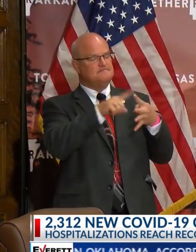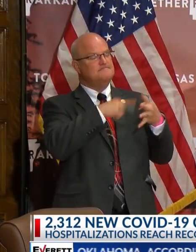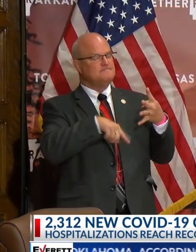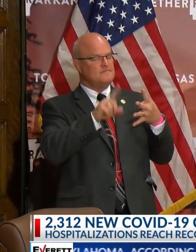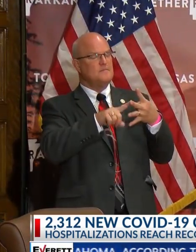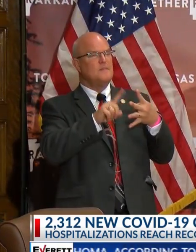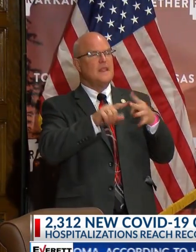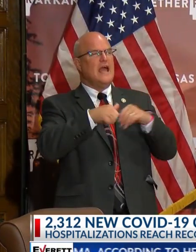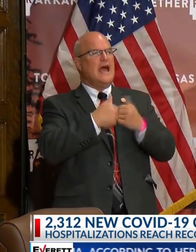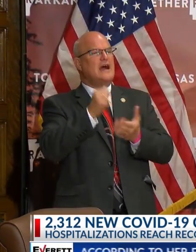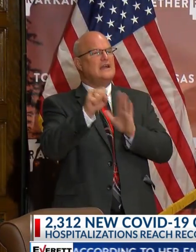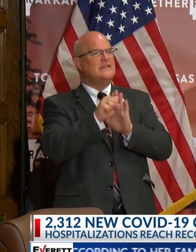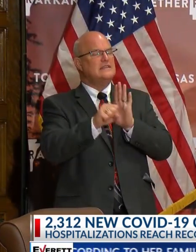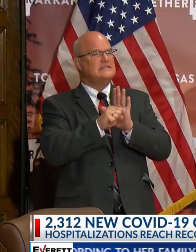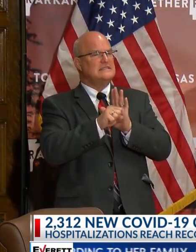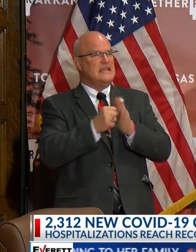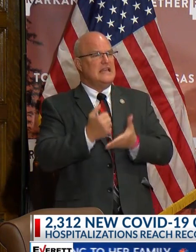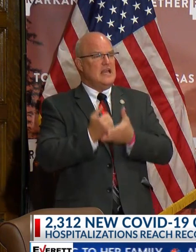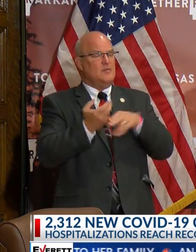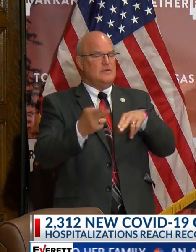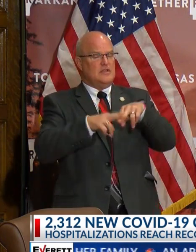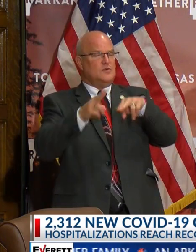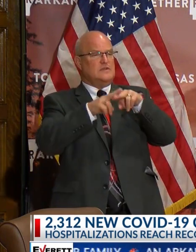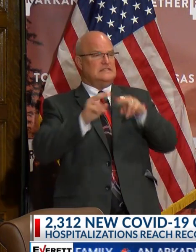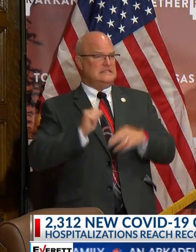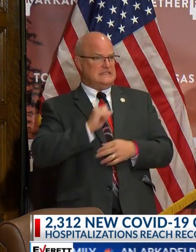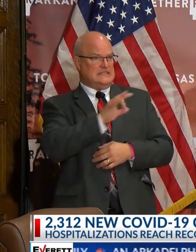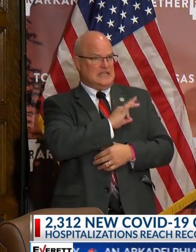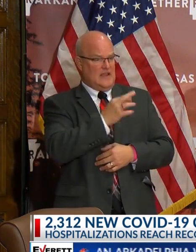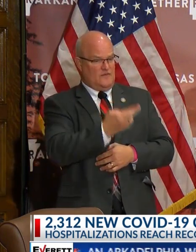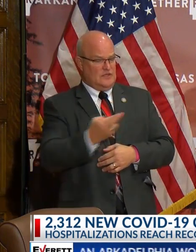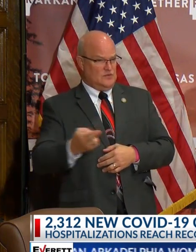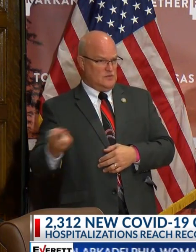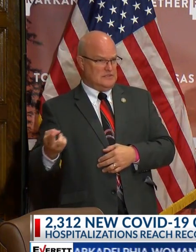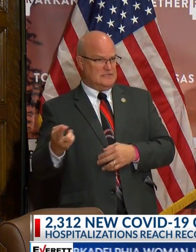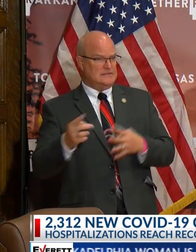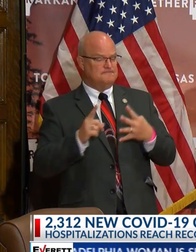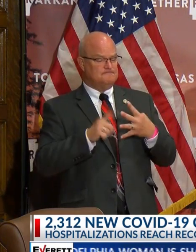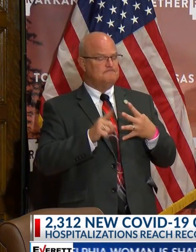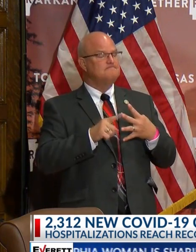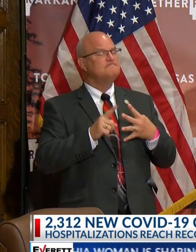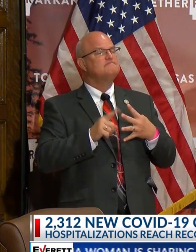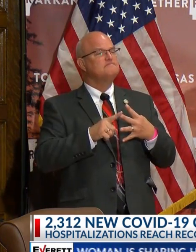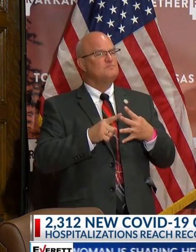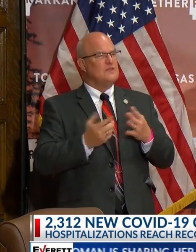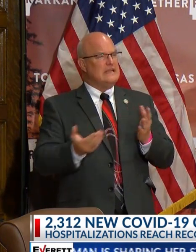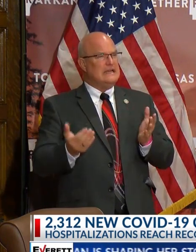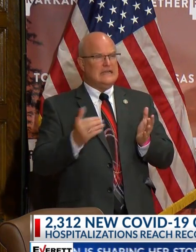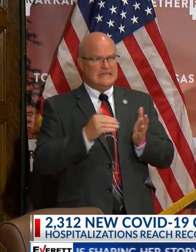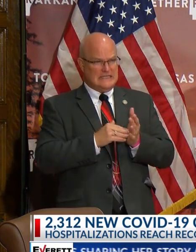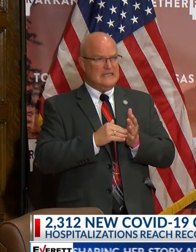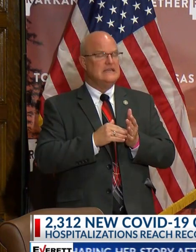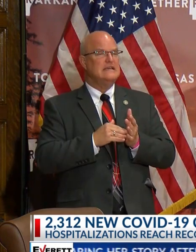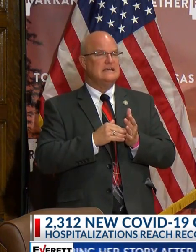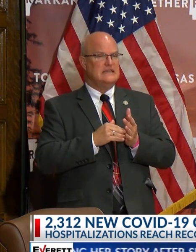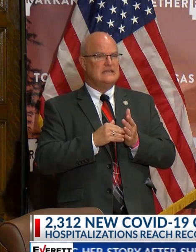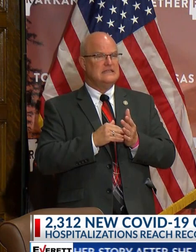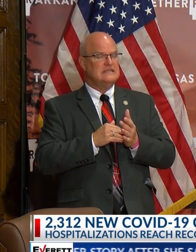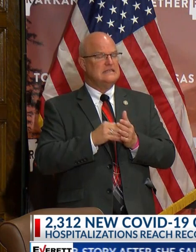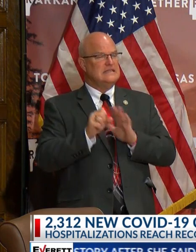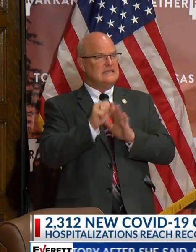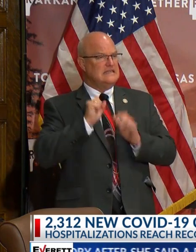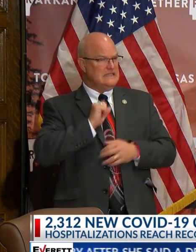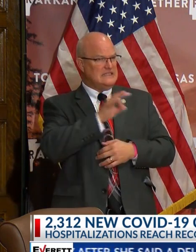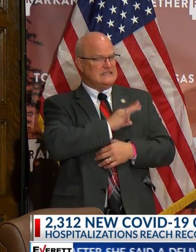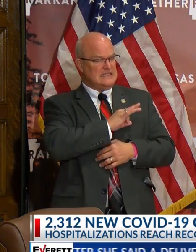state assist in increasing staff resources? And again, there's a burden on the staff. We